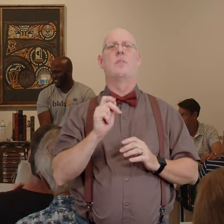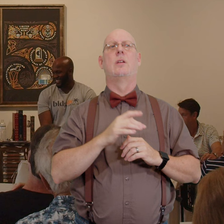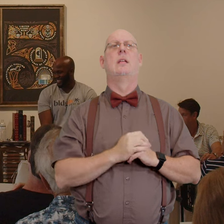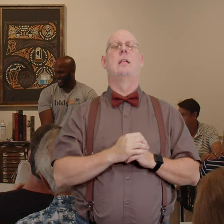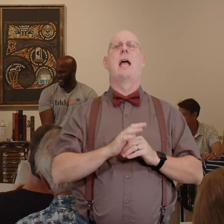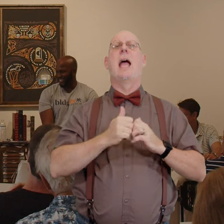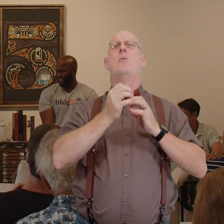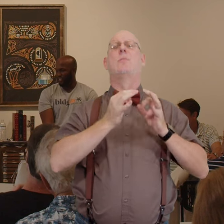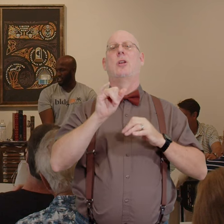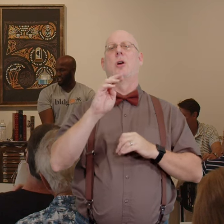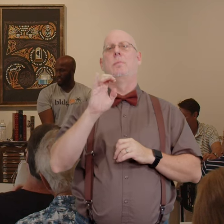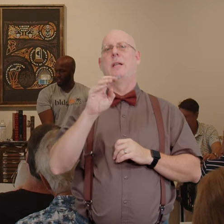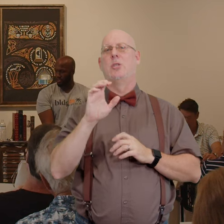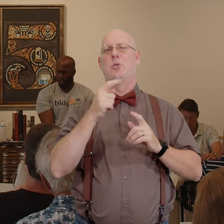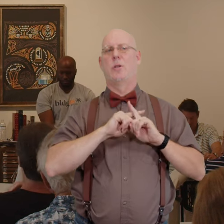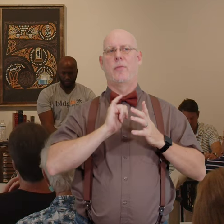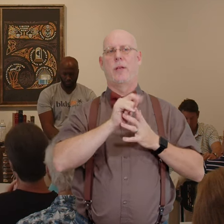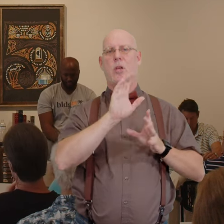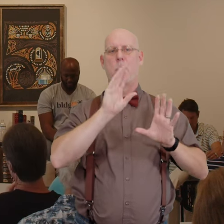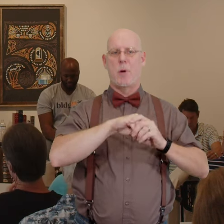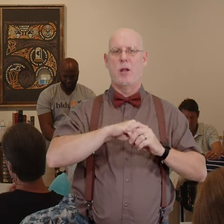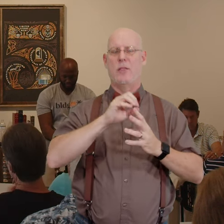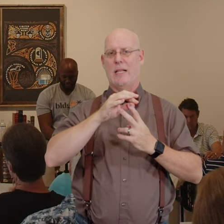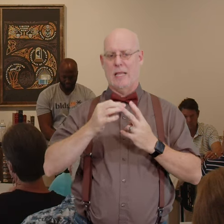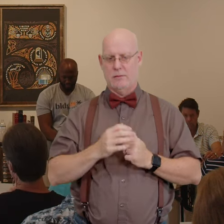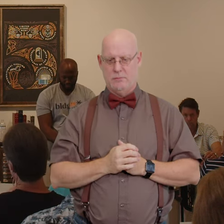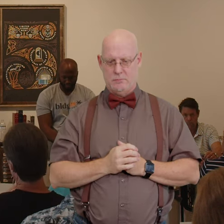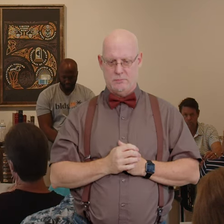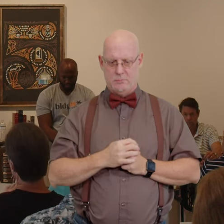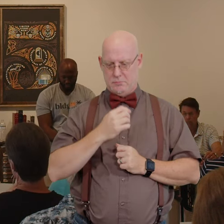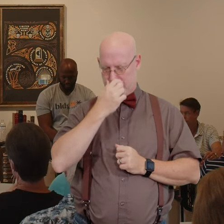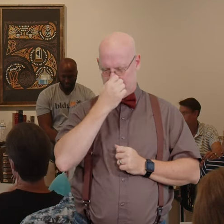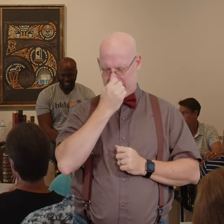Here we go. How to explain to an Arminian Christian that they are part of the elect.